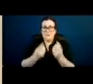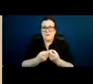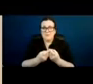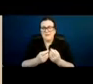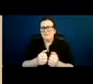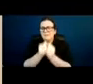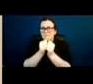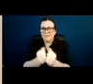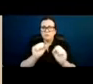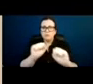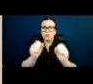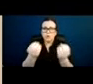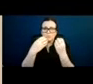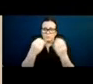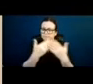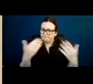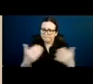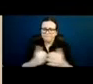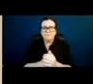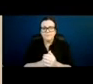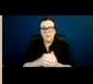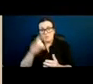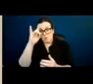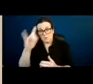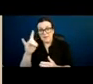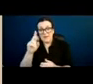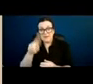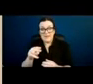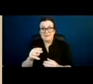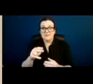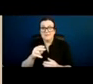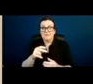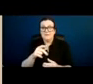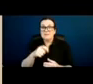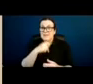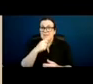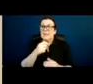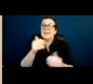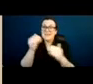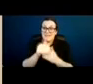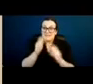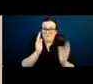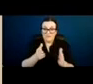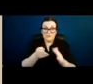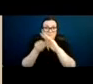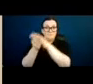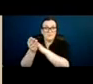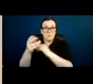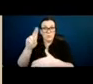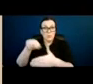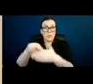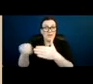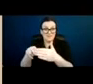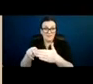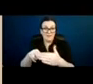contributions very much. I was hoping to be in a position today to confirm submission of the state report to the UN. Even though I